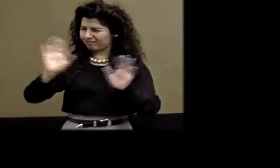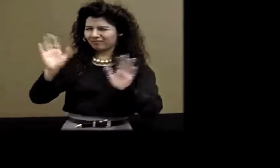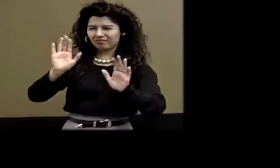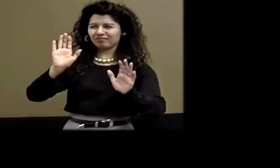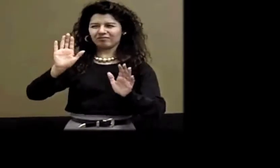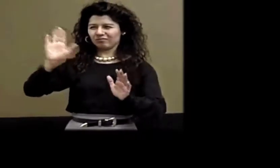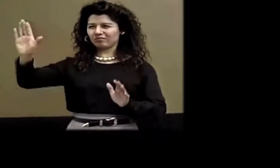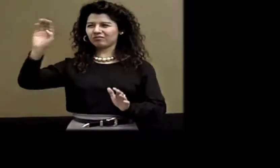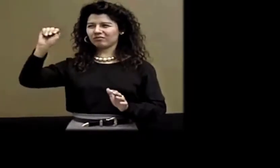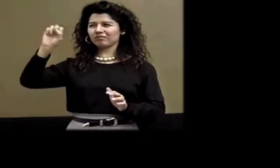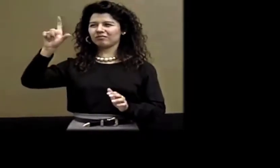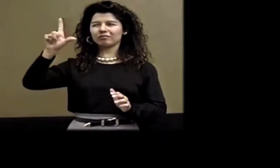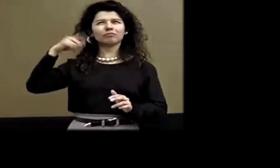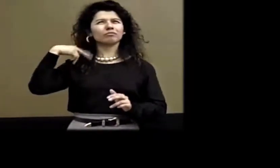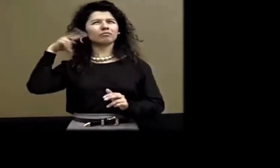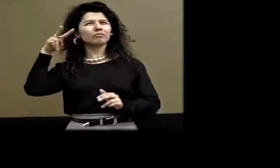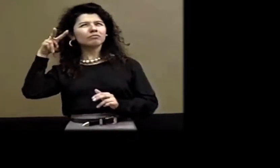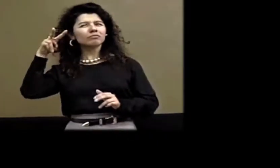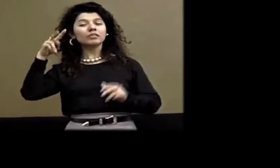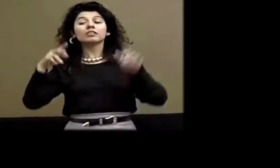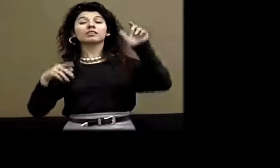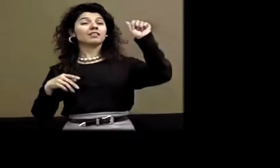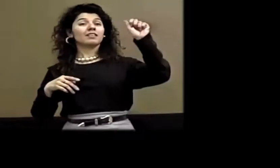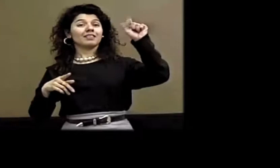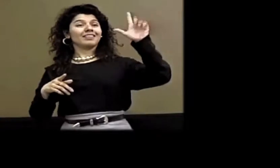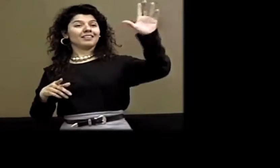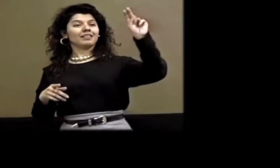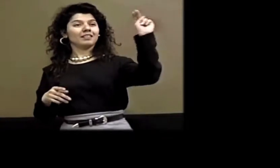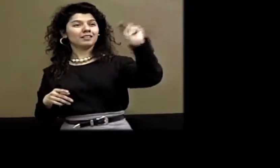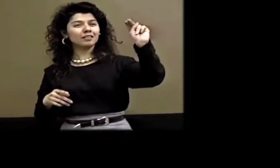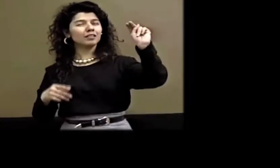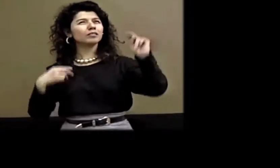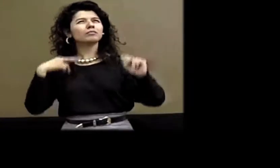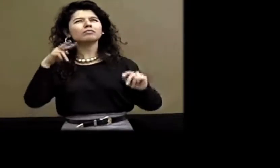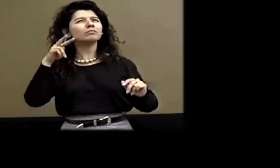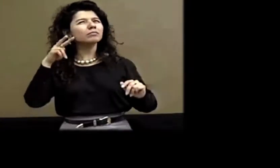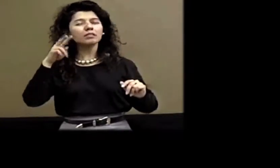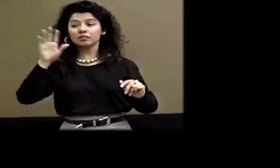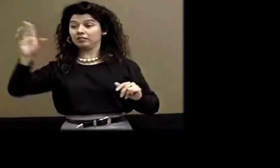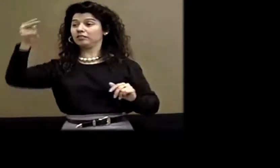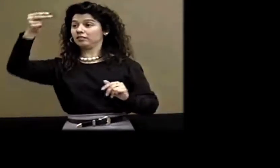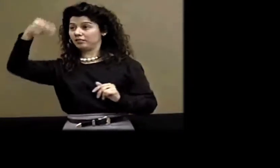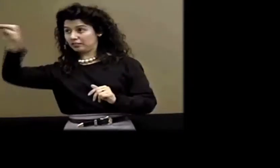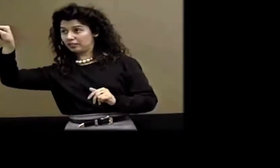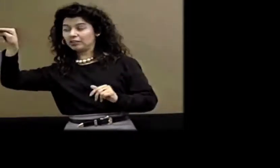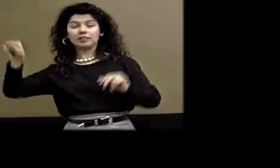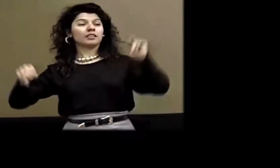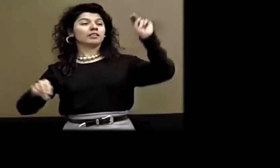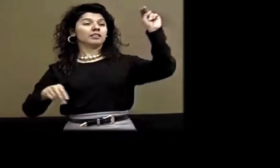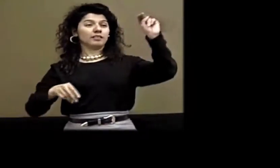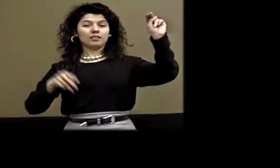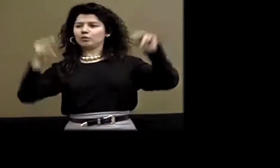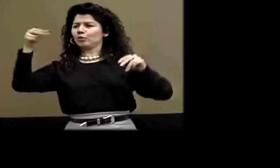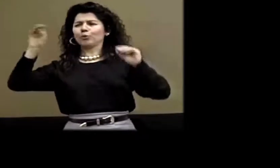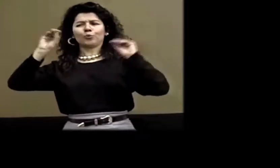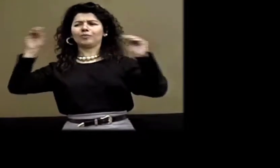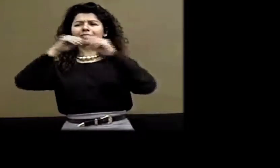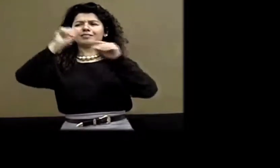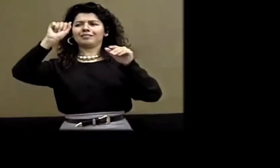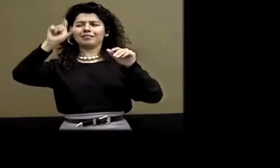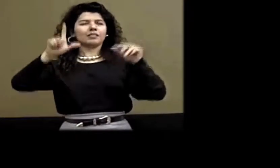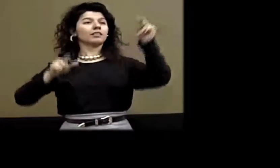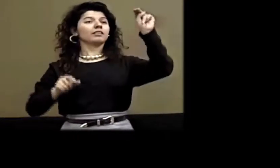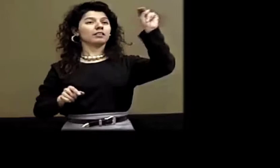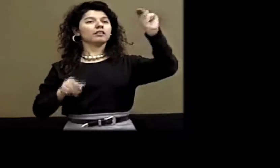would use an ñ, a Spanish letter not included in English. My teacher would correct me and say that an ñ is used in MSL, and